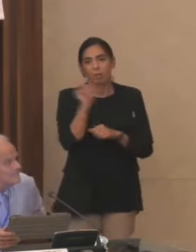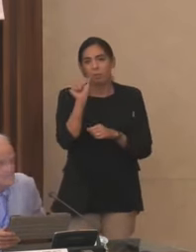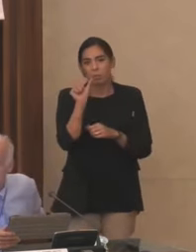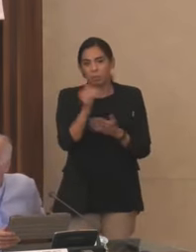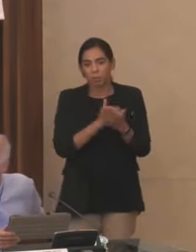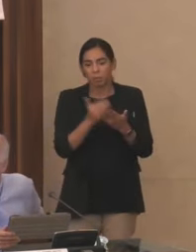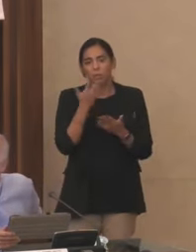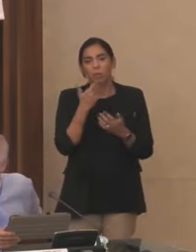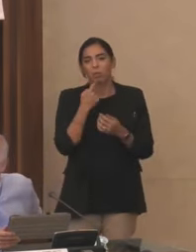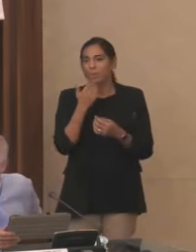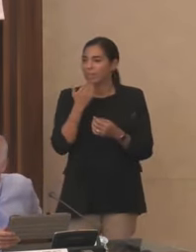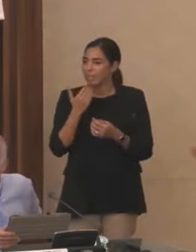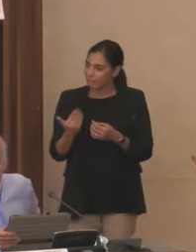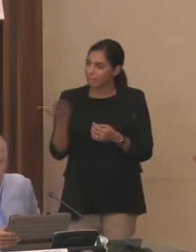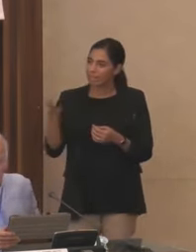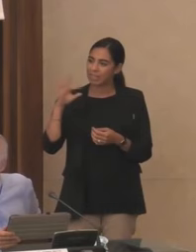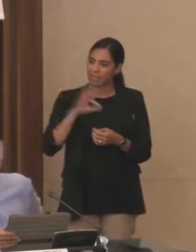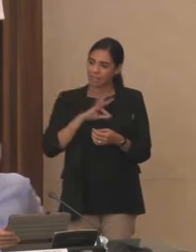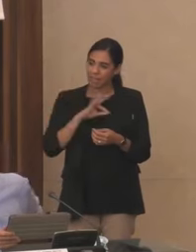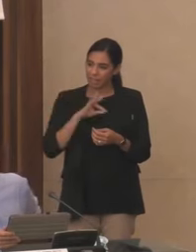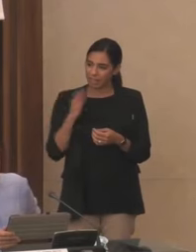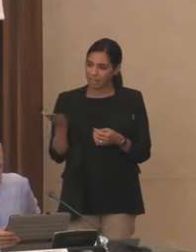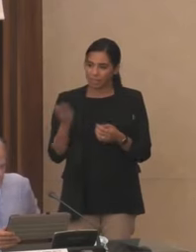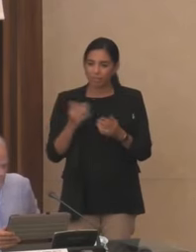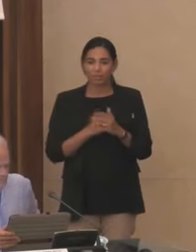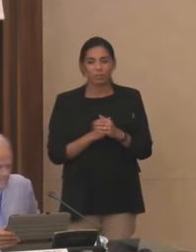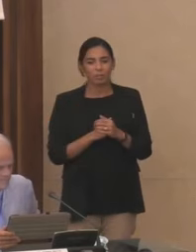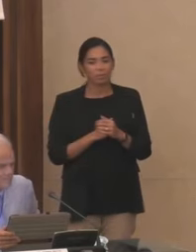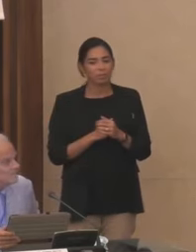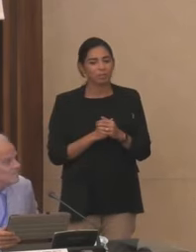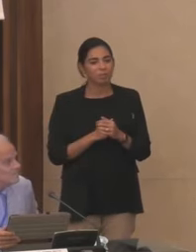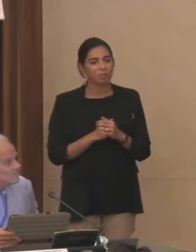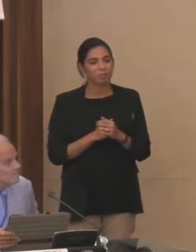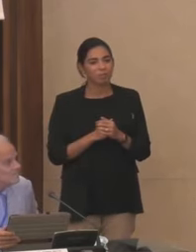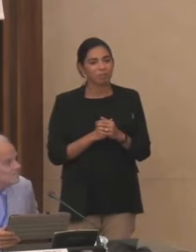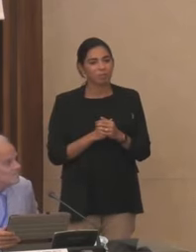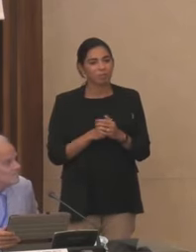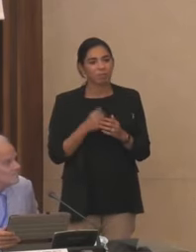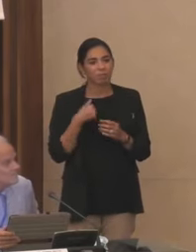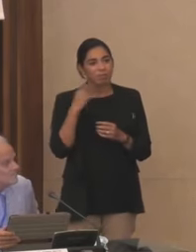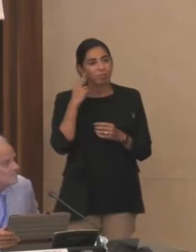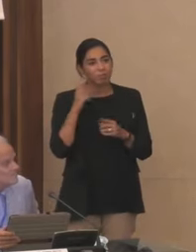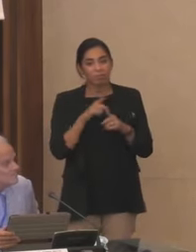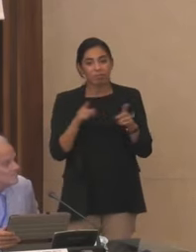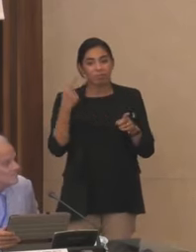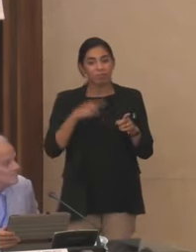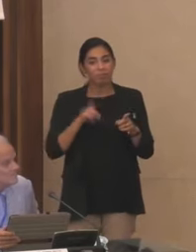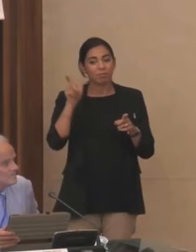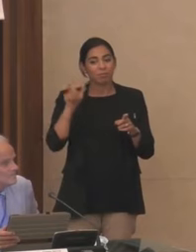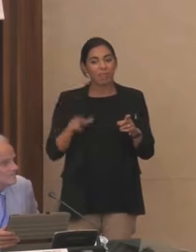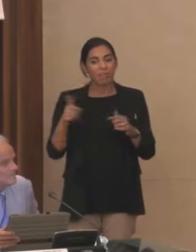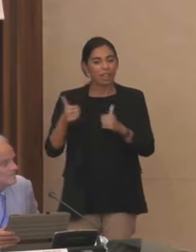Max Romeo, che ci sta seguendo dal televisore e che, vi ricordo, è quello che è riuscito